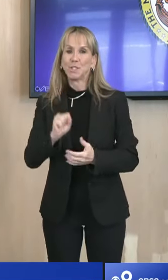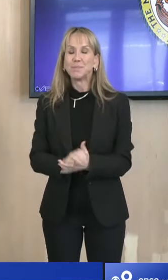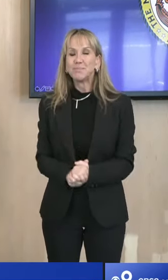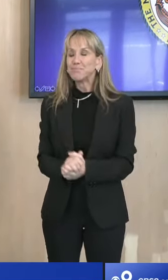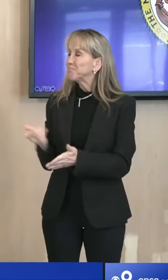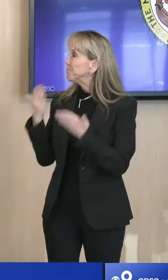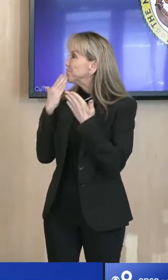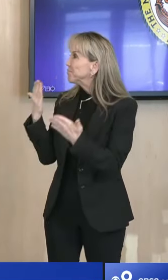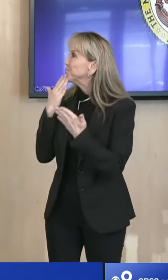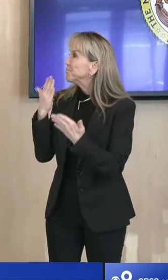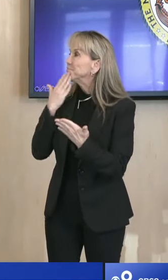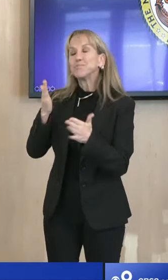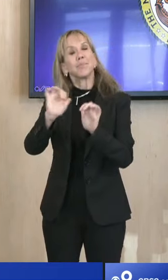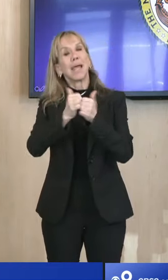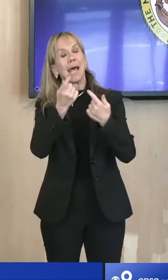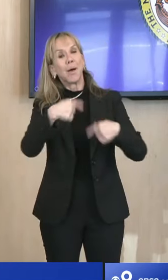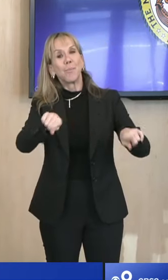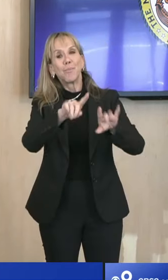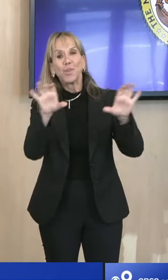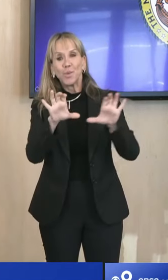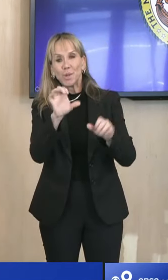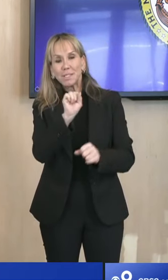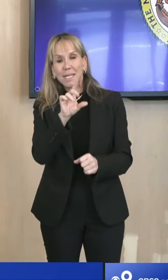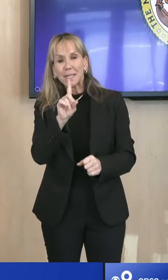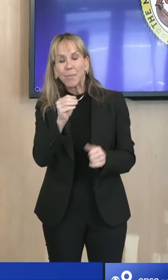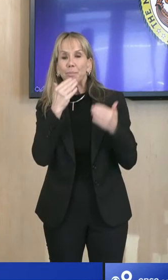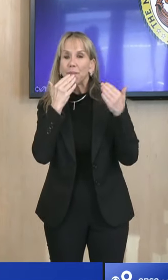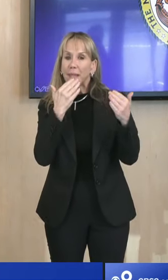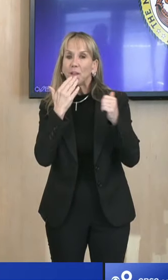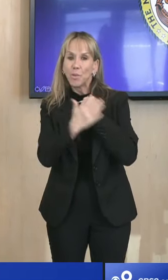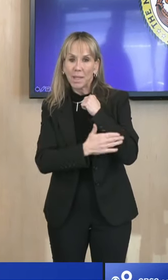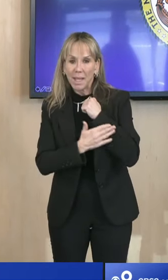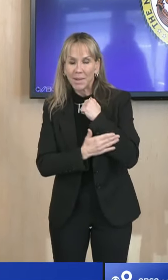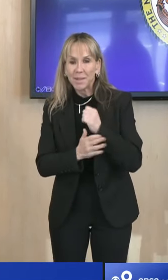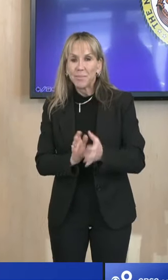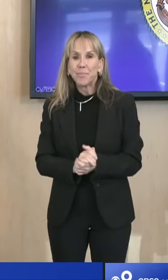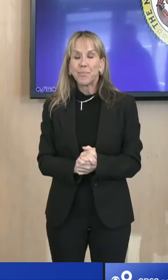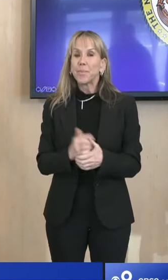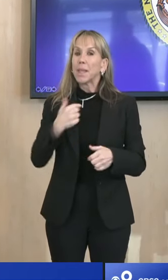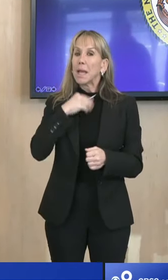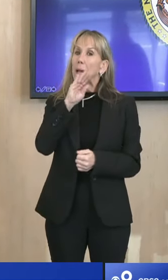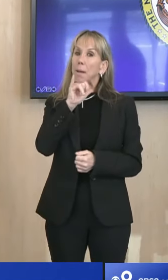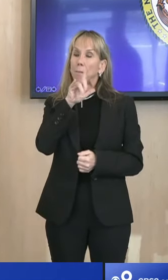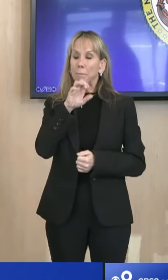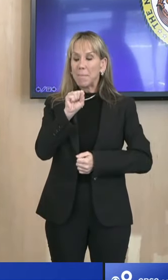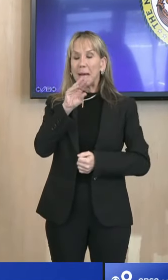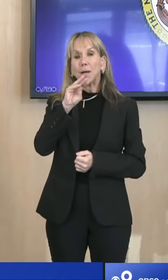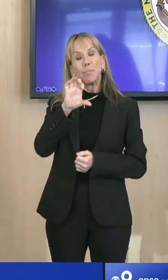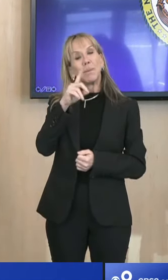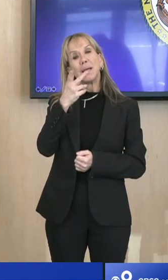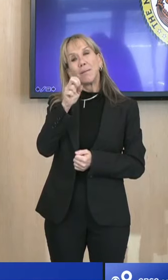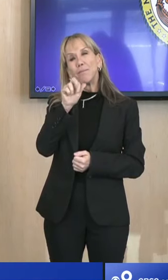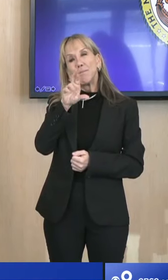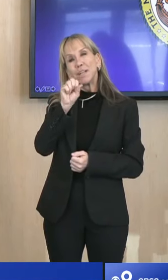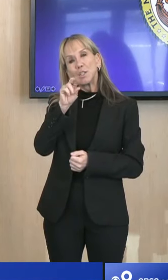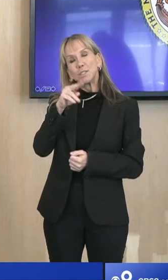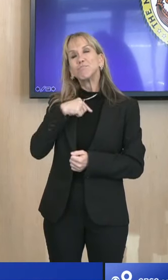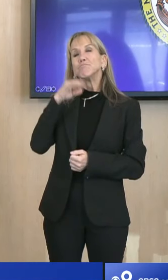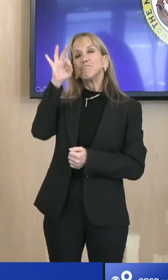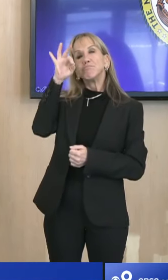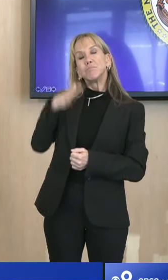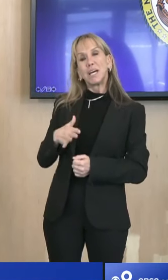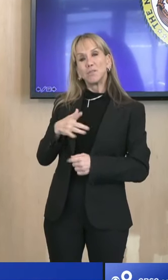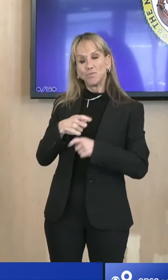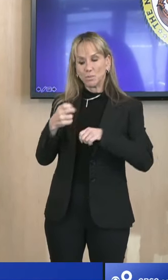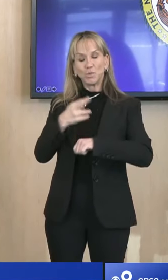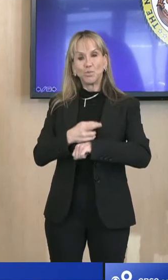you, thank you. How you doing, San Diego? And thank you, Steve, and thank you, the county. I'm Miles McPherson, pastor of the Rock Church, and it's an honor to